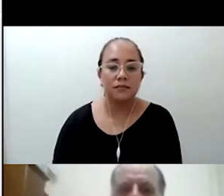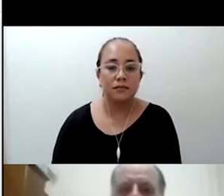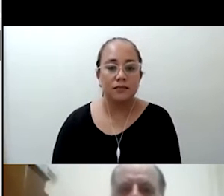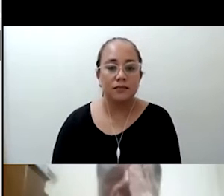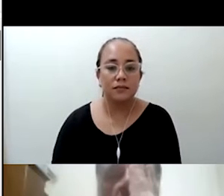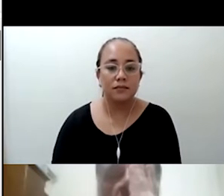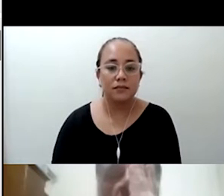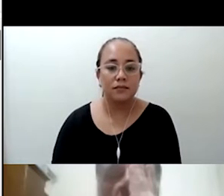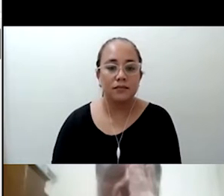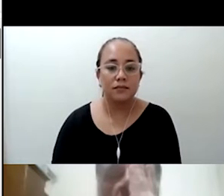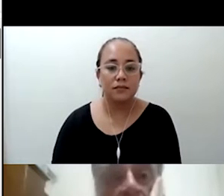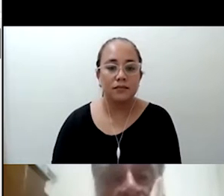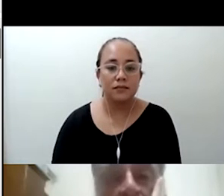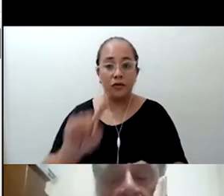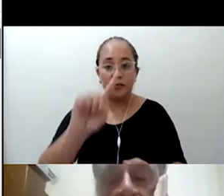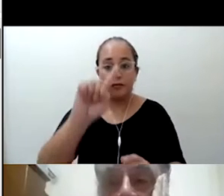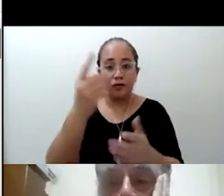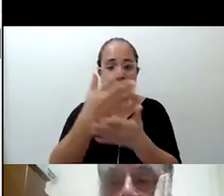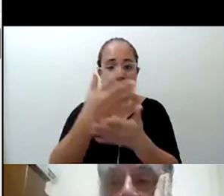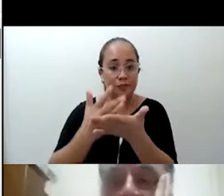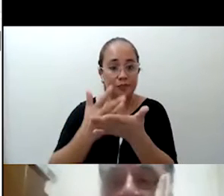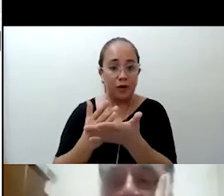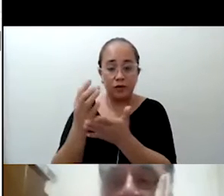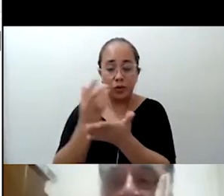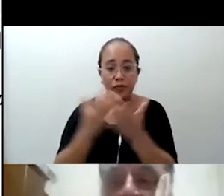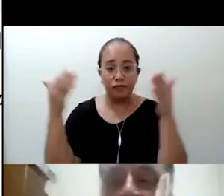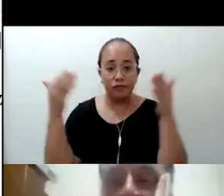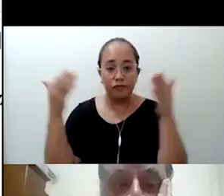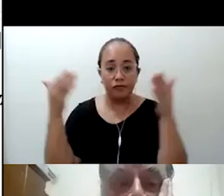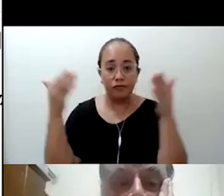Okay, so the first part of the course focused on one-handed signs.